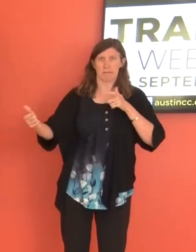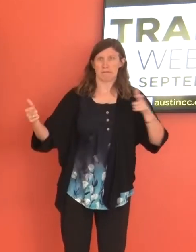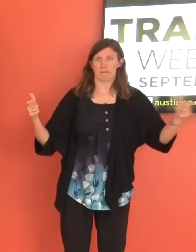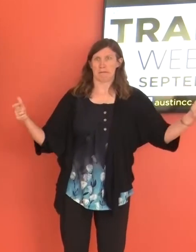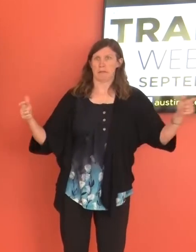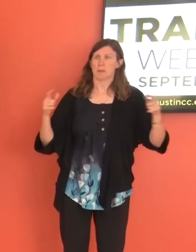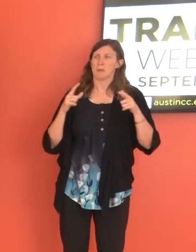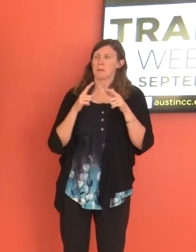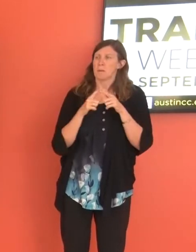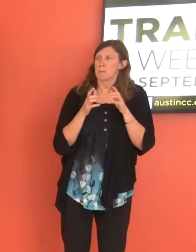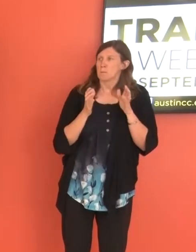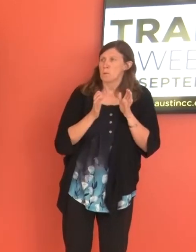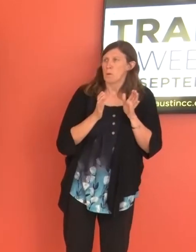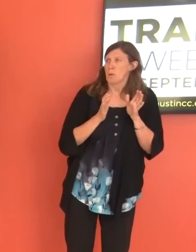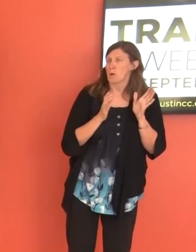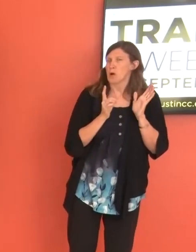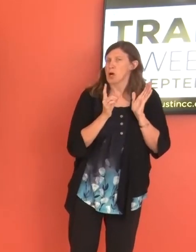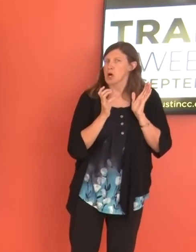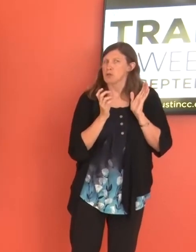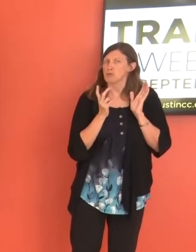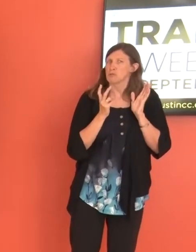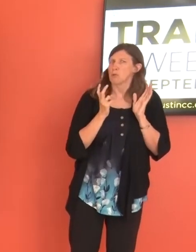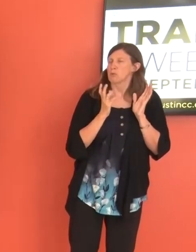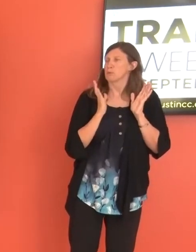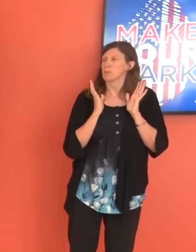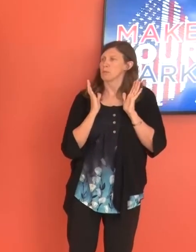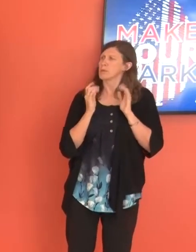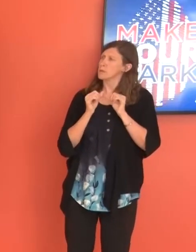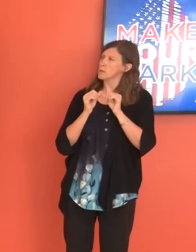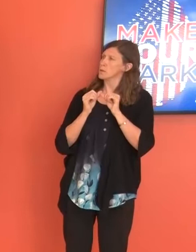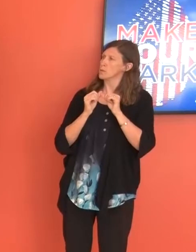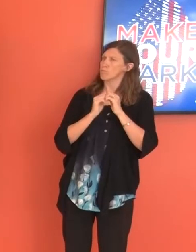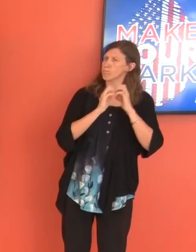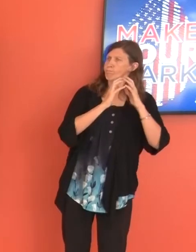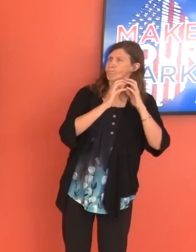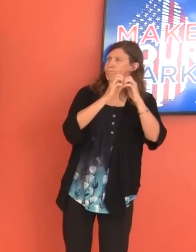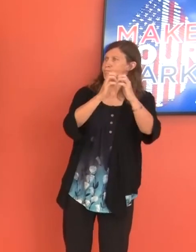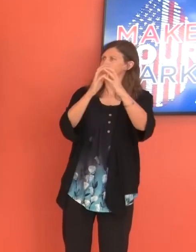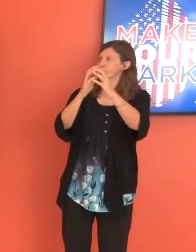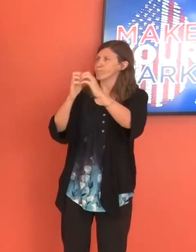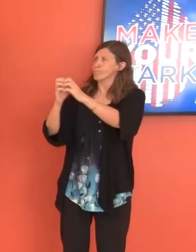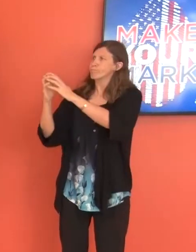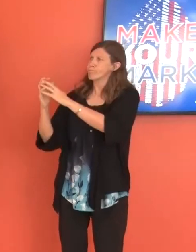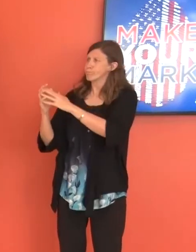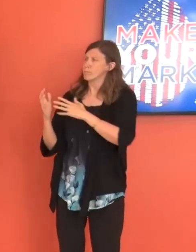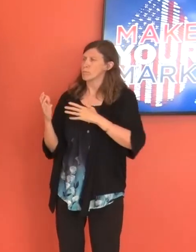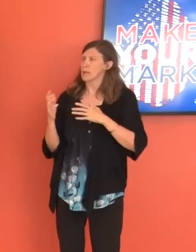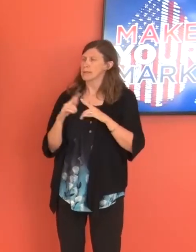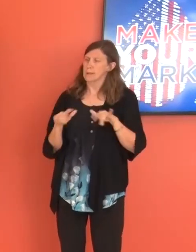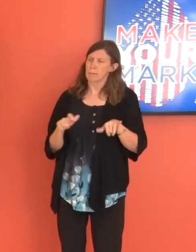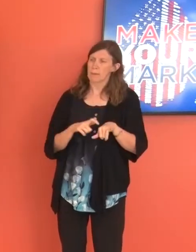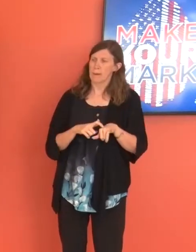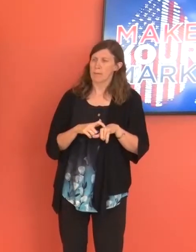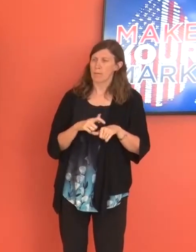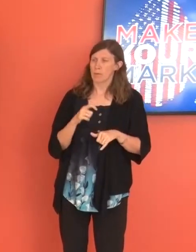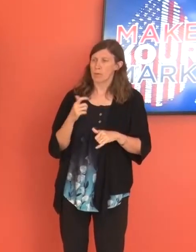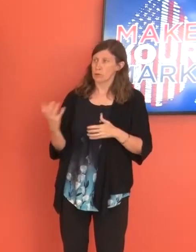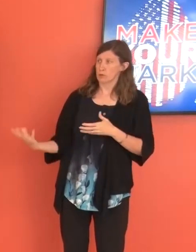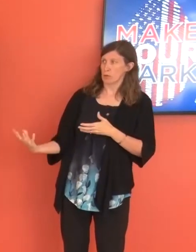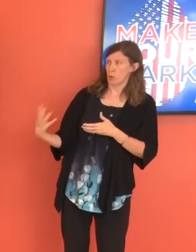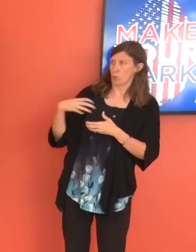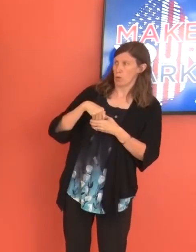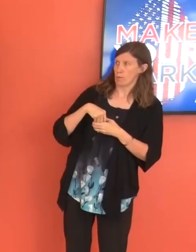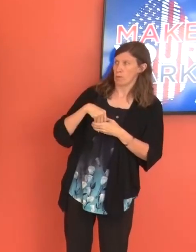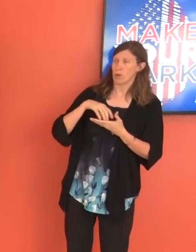couple hundred. So we continue to do that type of thing, as well as, you know, which incorporates